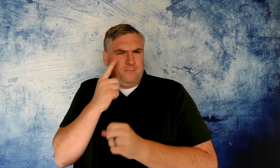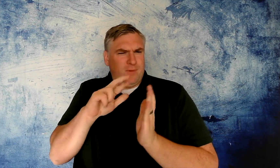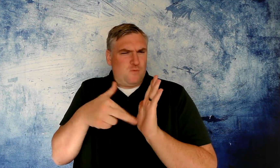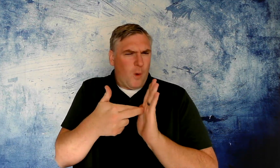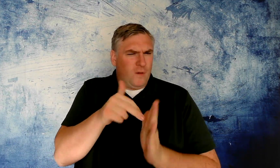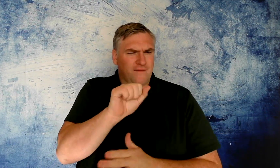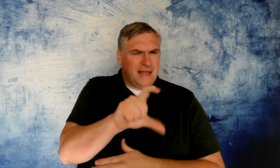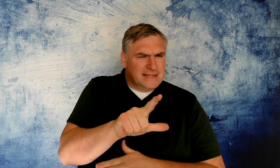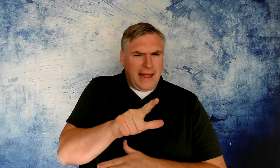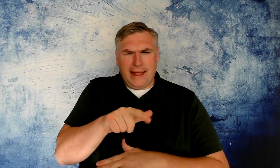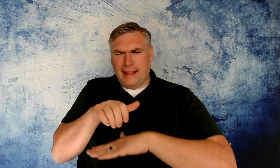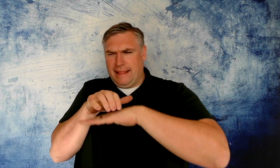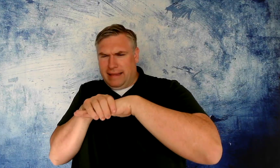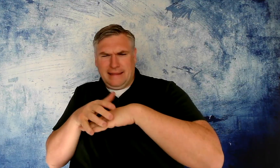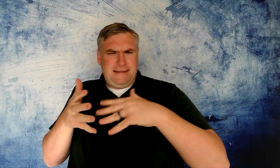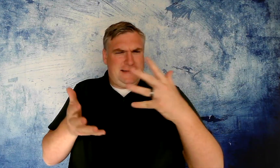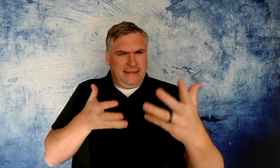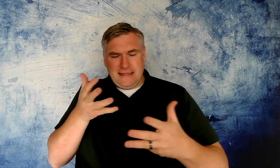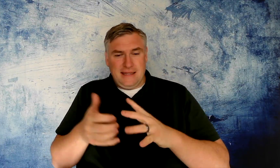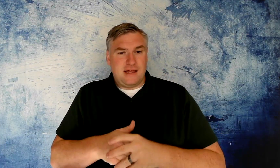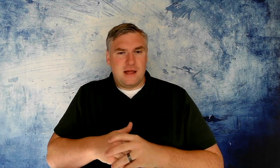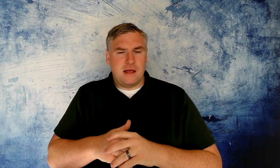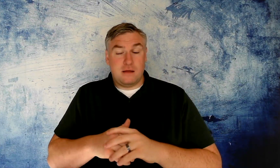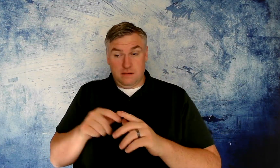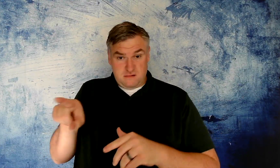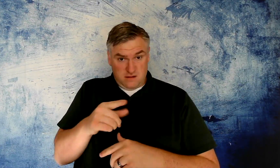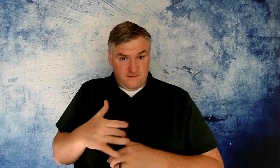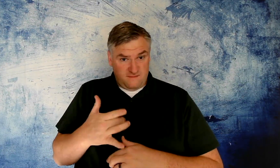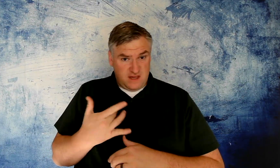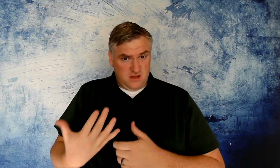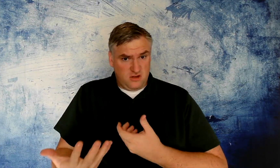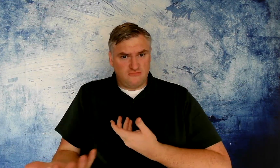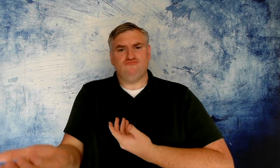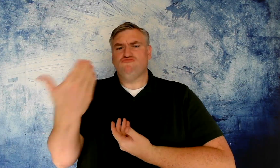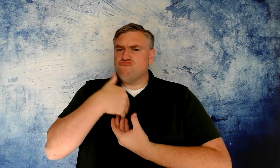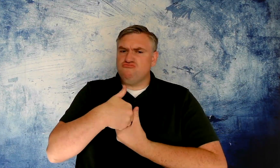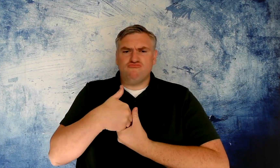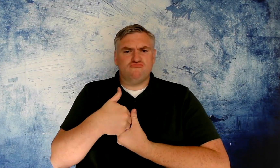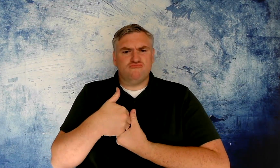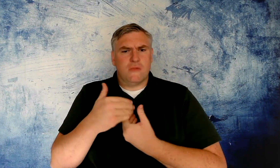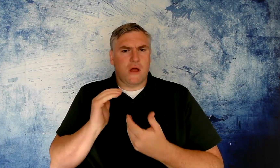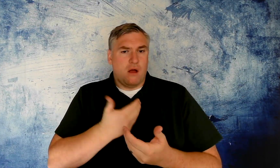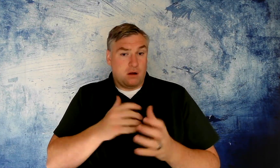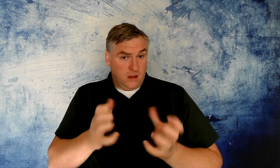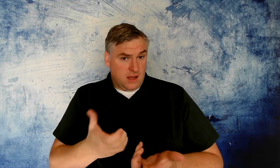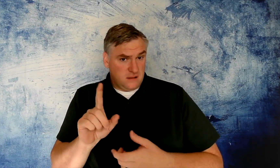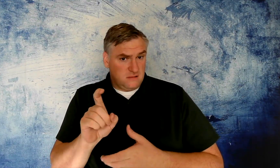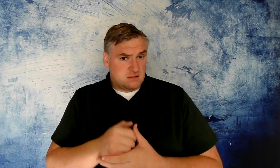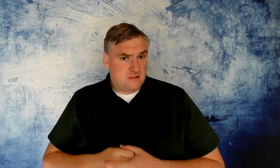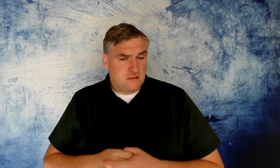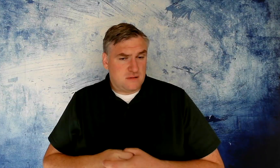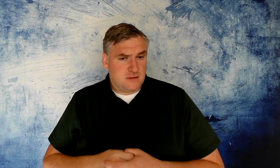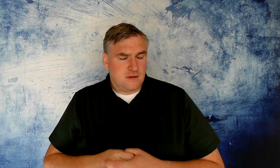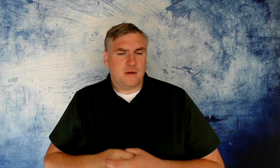really get the role of ASL or English in all of this. Do they feel like they're a part of our classroom?